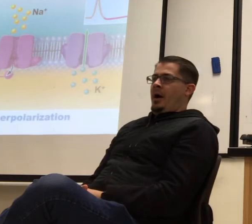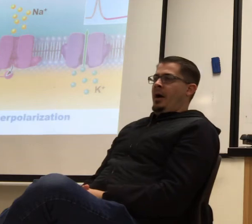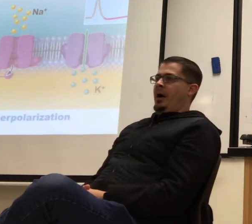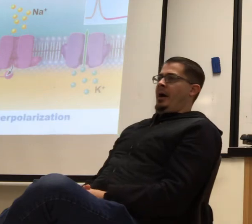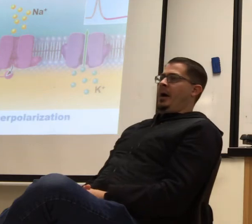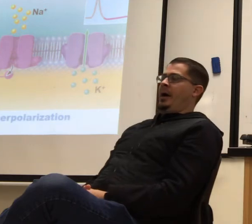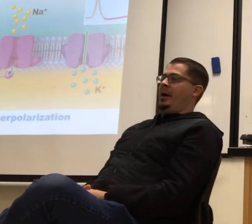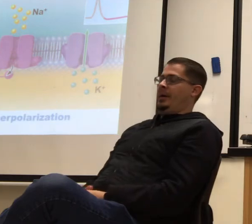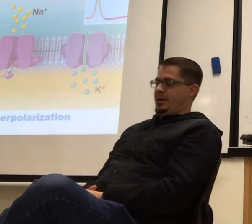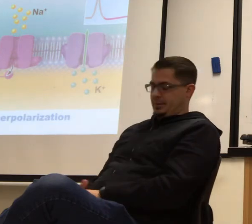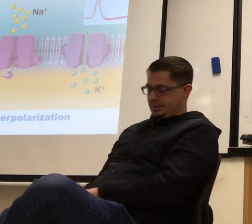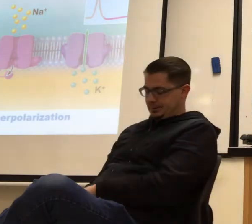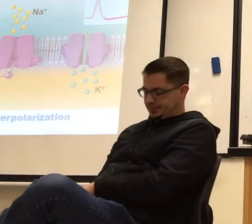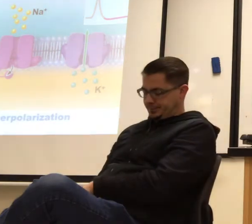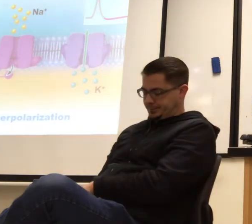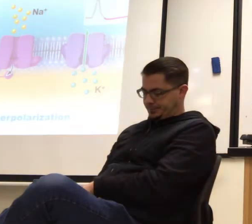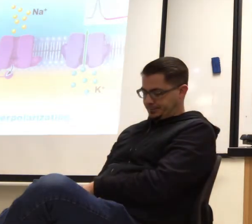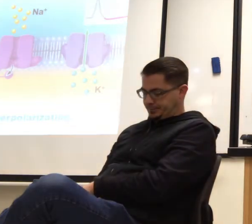Continued